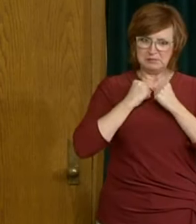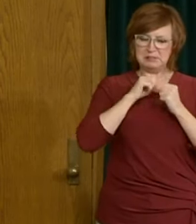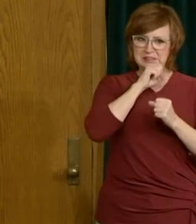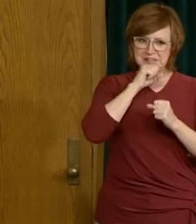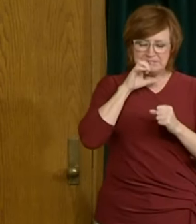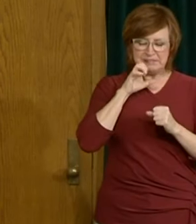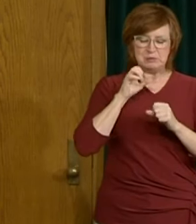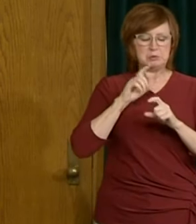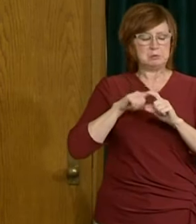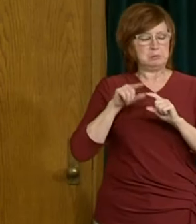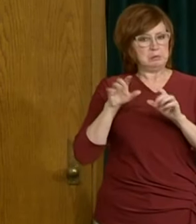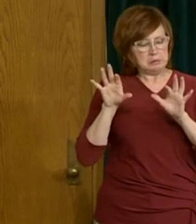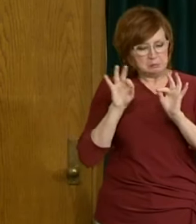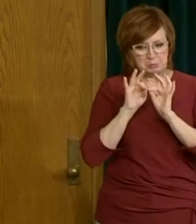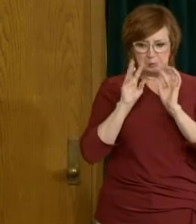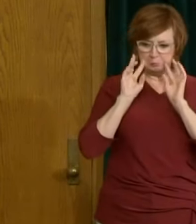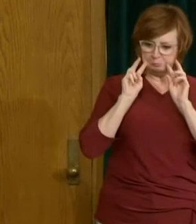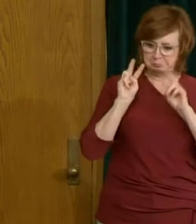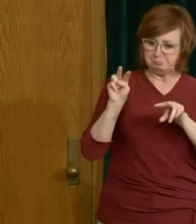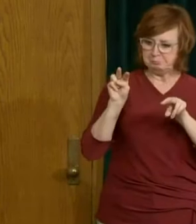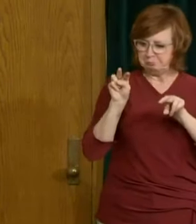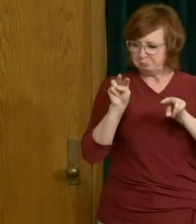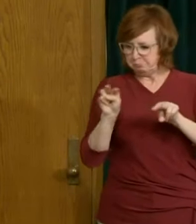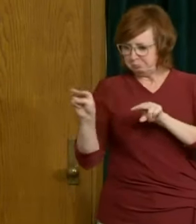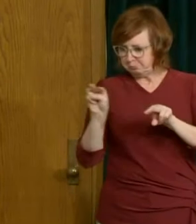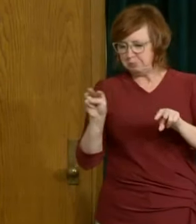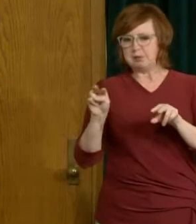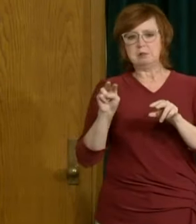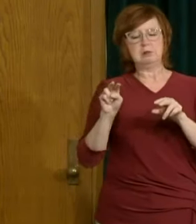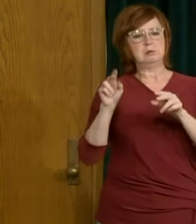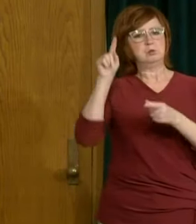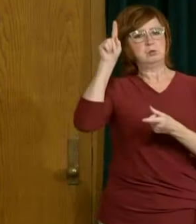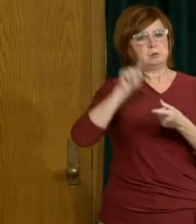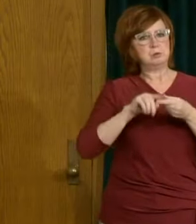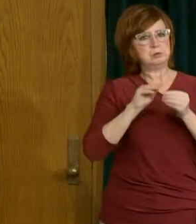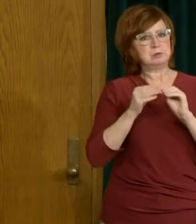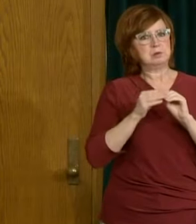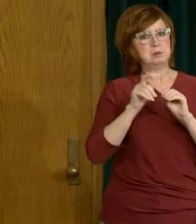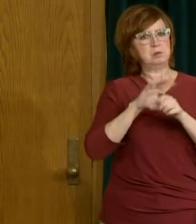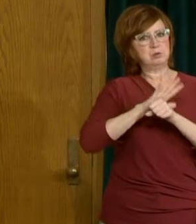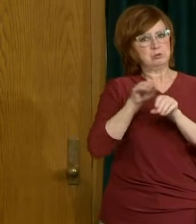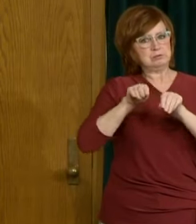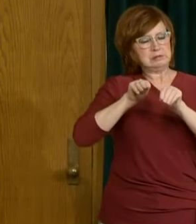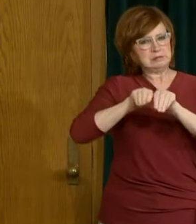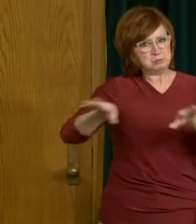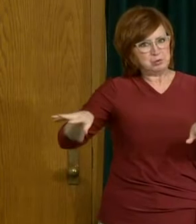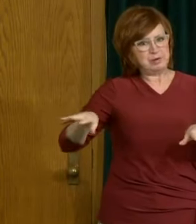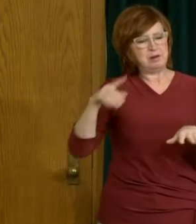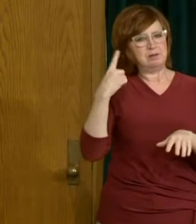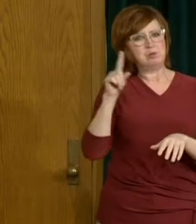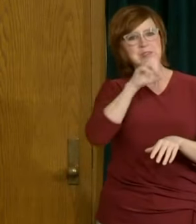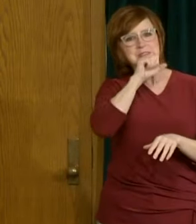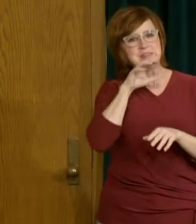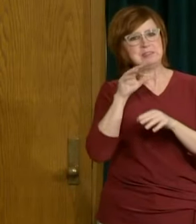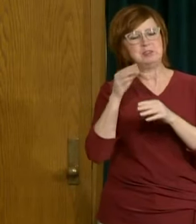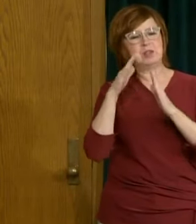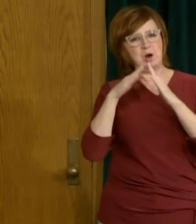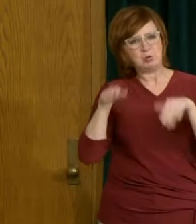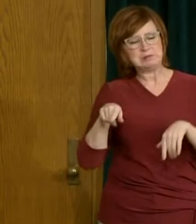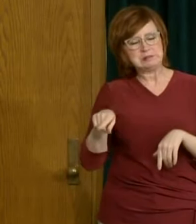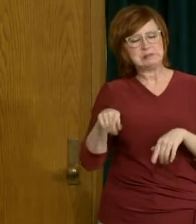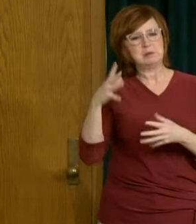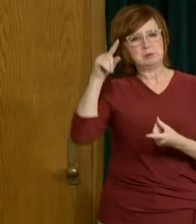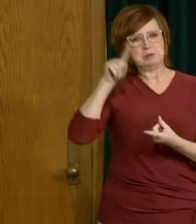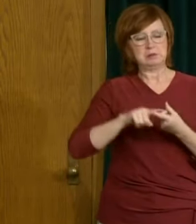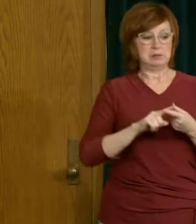will greatly reduce the number of serious outcomes, hospitalizations, and deaths. This morning, I discussed this with our health